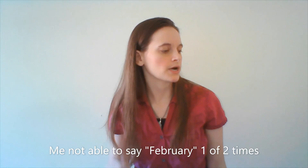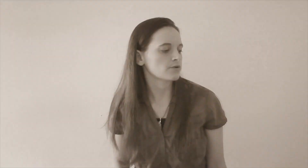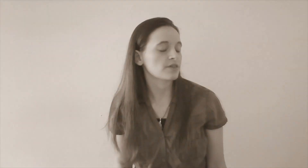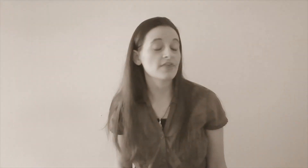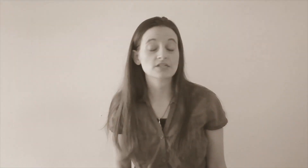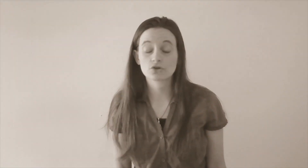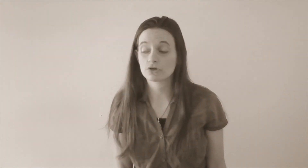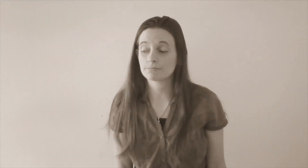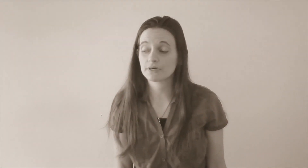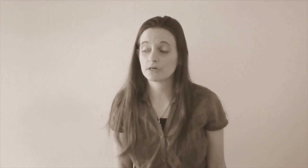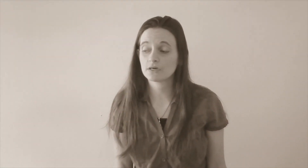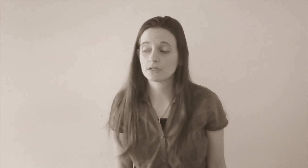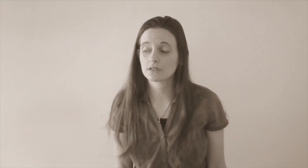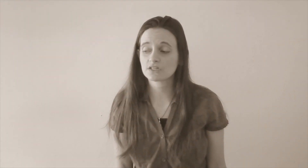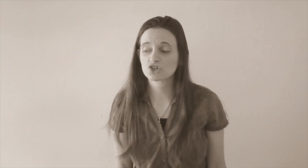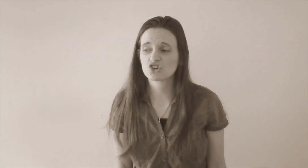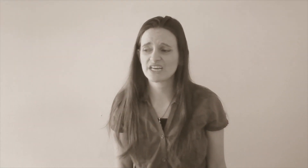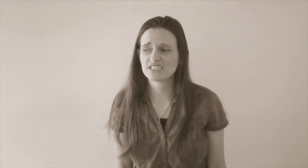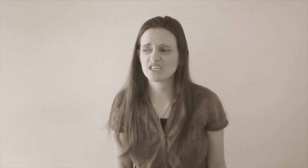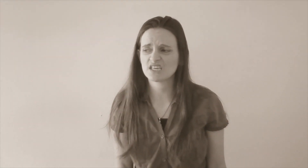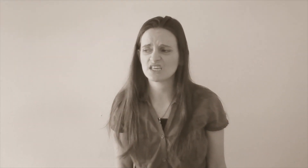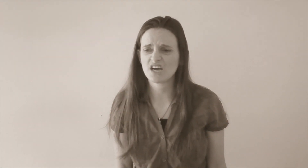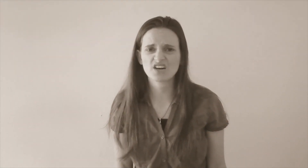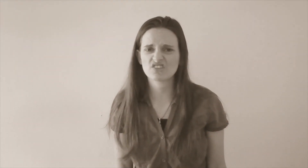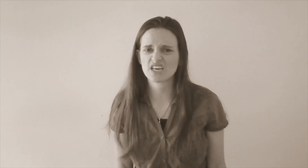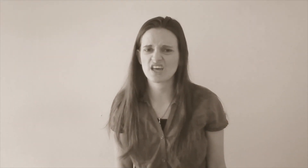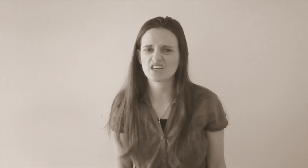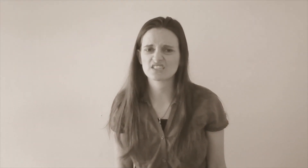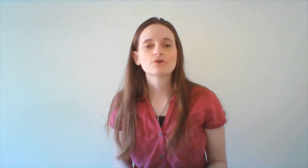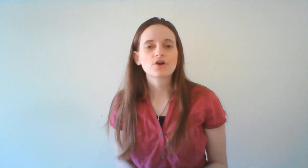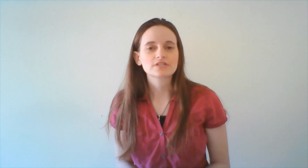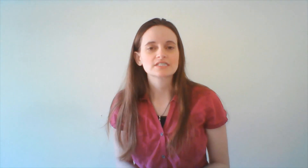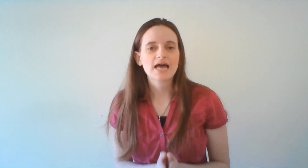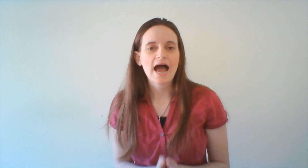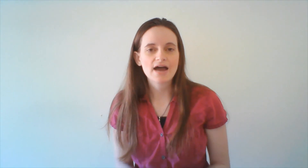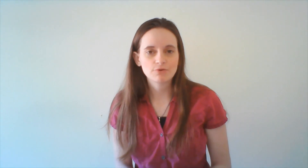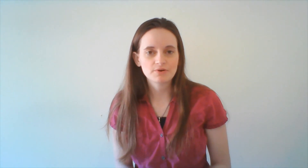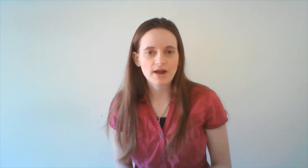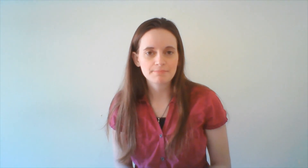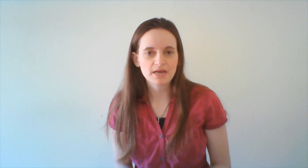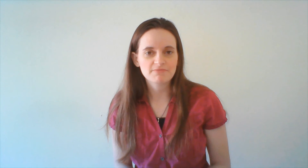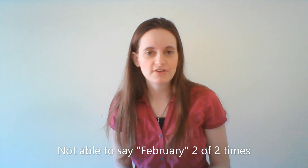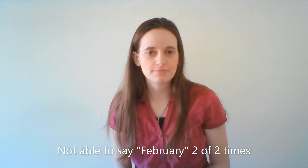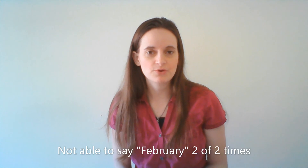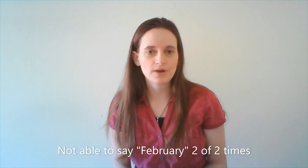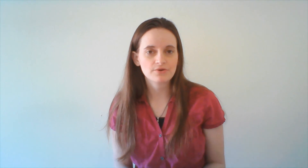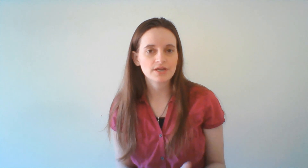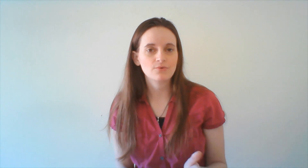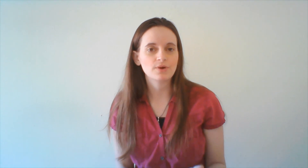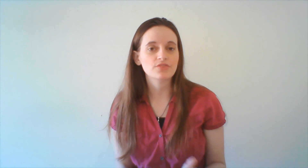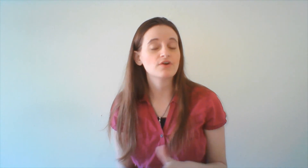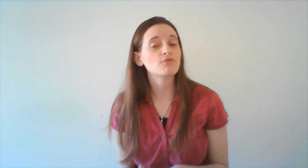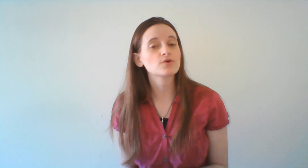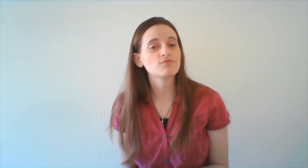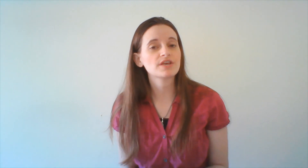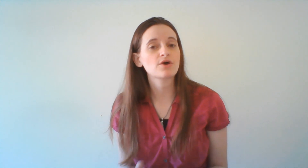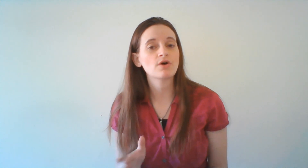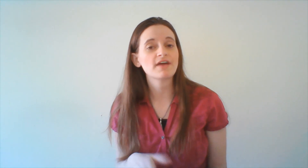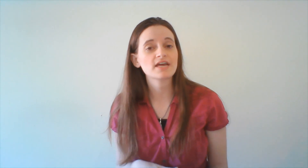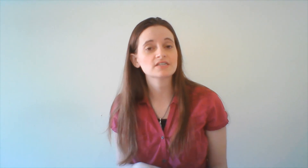February. That's creepy. That's crazy. I don't like that. Regardless, I will be wrapping up February with a fourth video of ASL